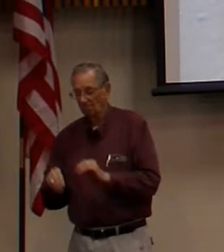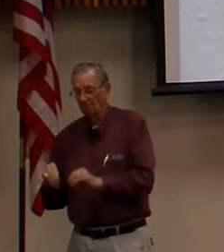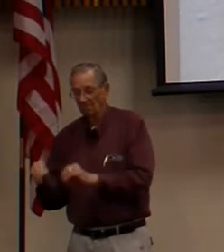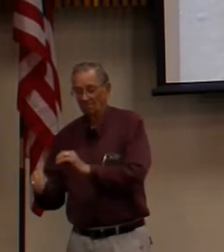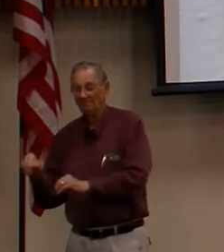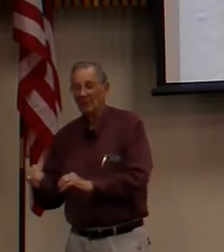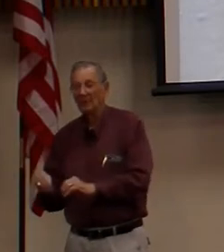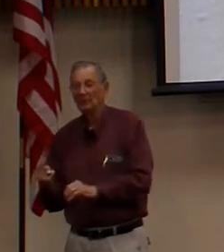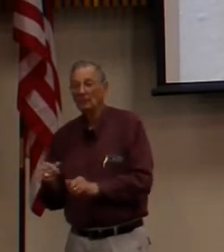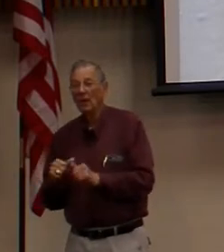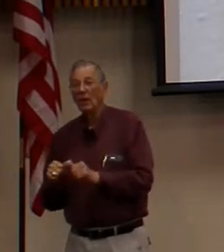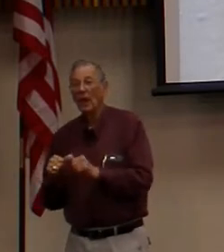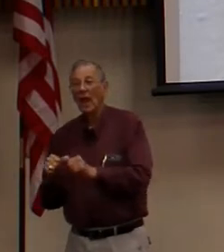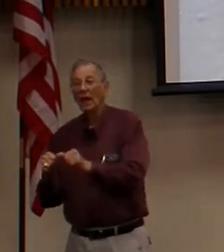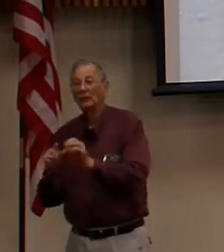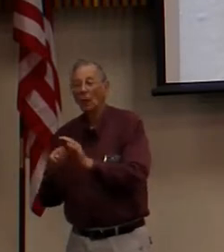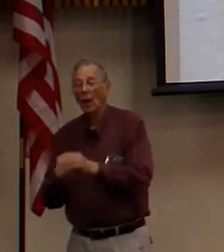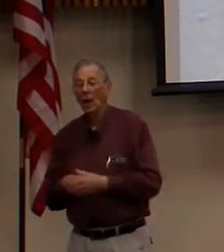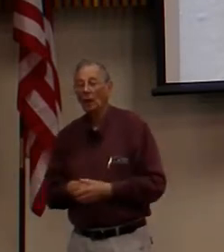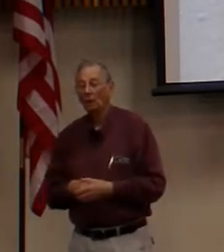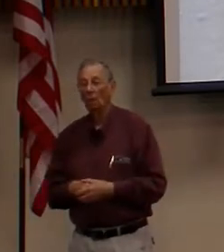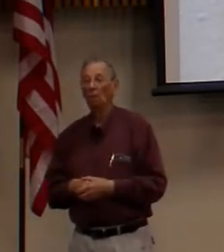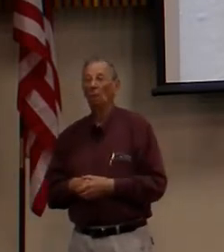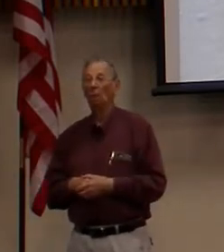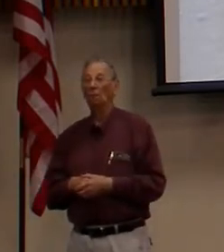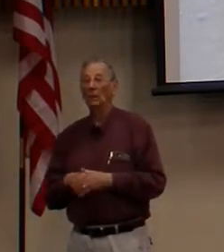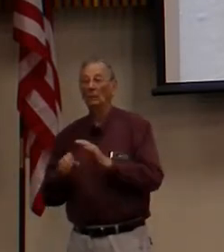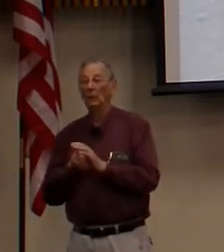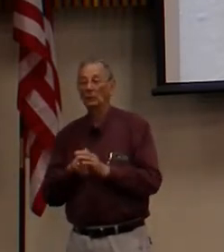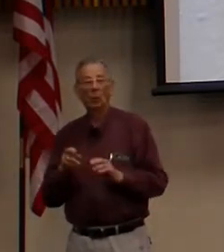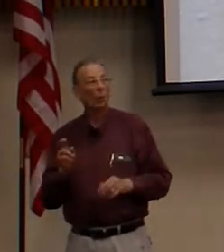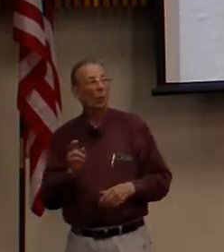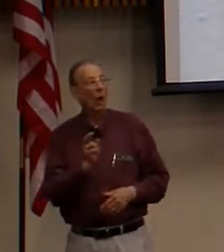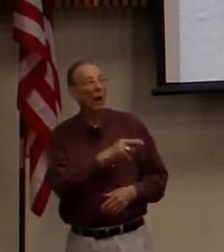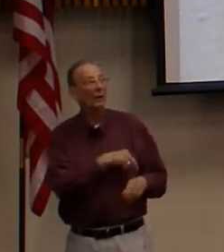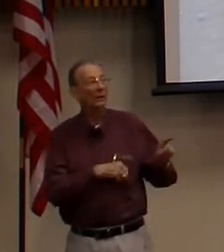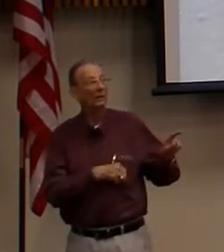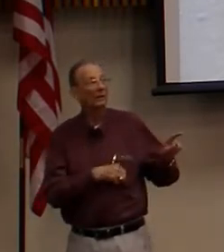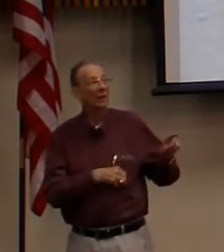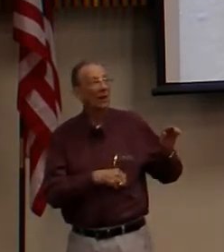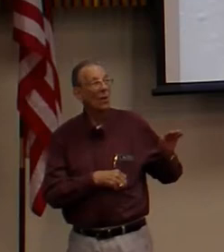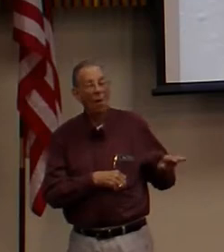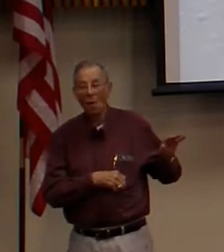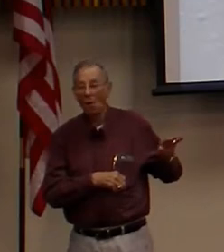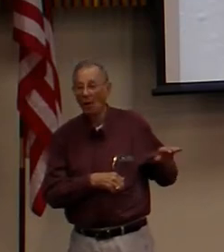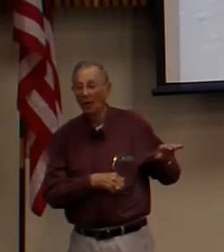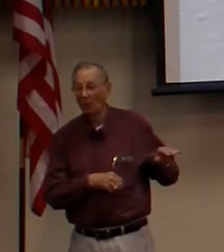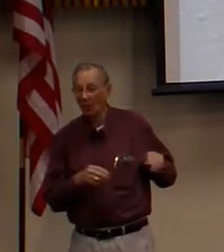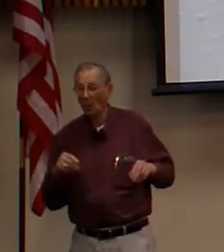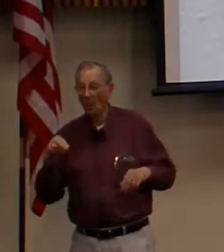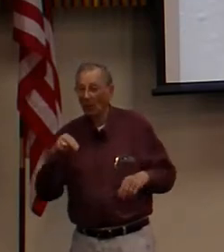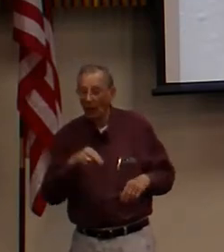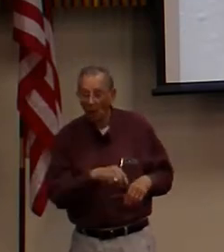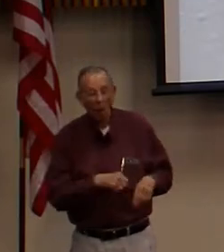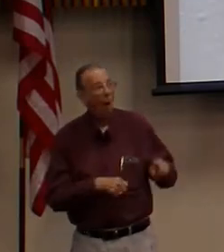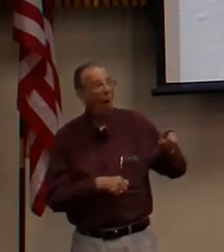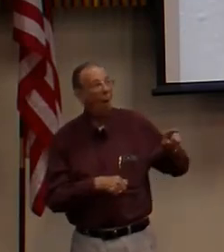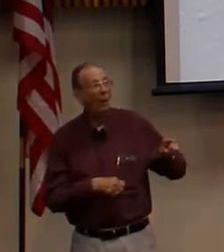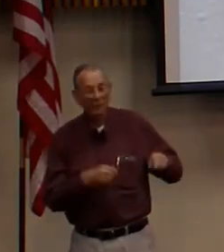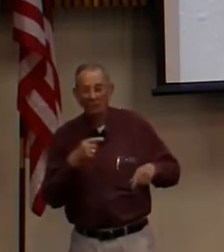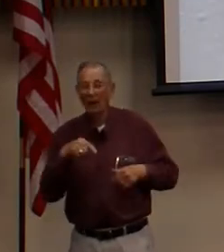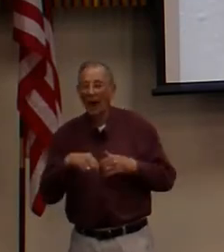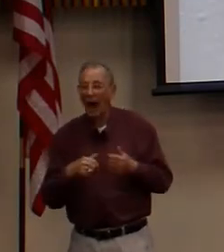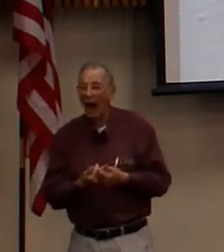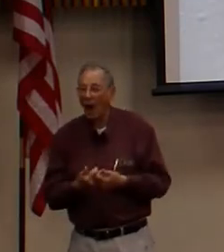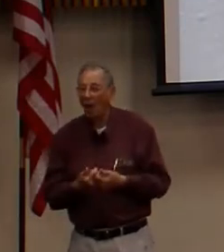is going to last for a while. And so on this picture on the right, we're down at the lower level. We've walked down here, and he's telling us